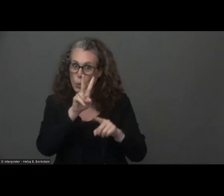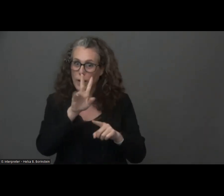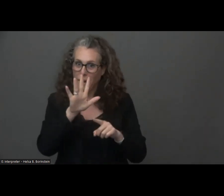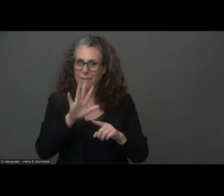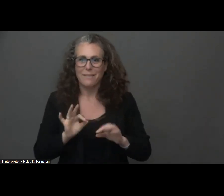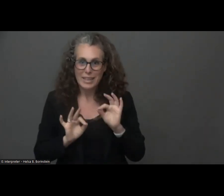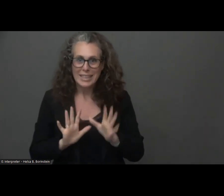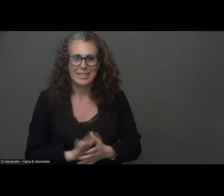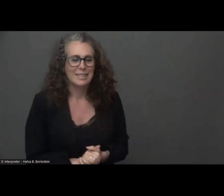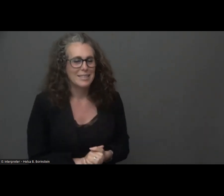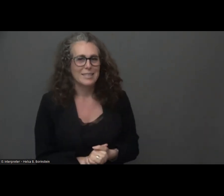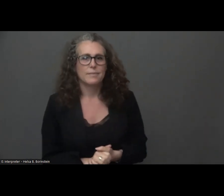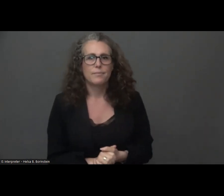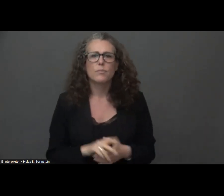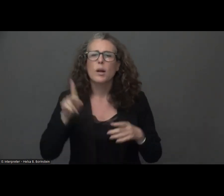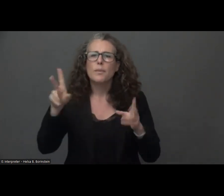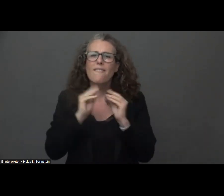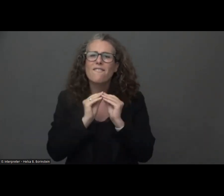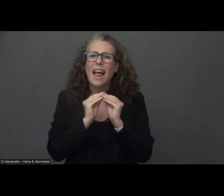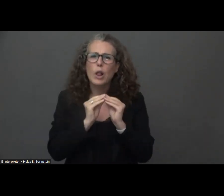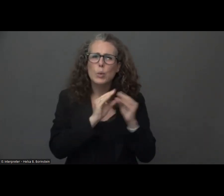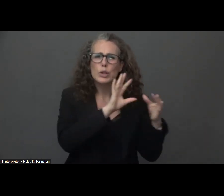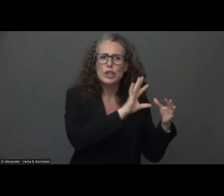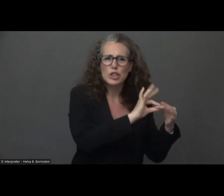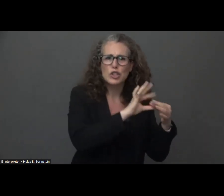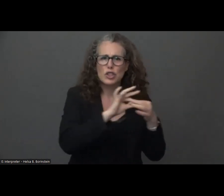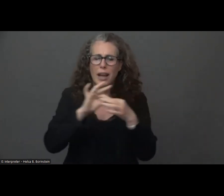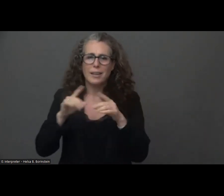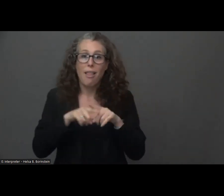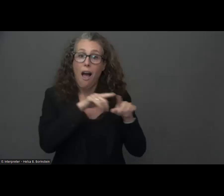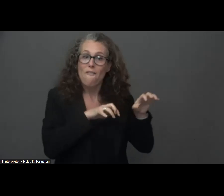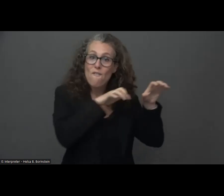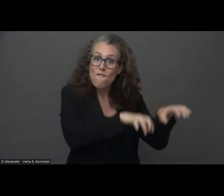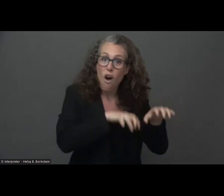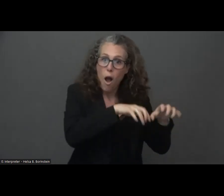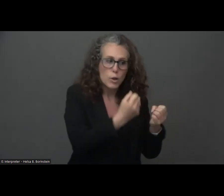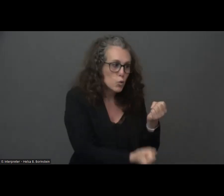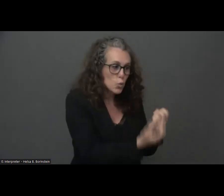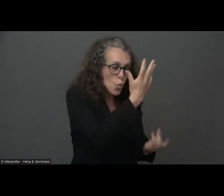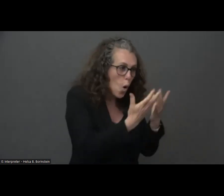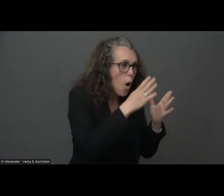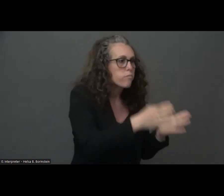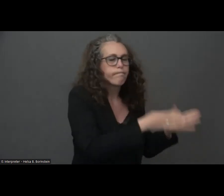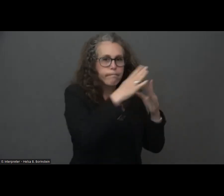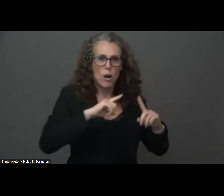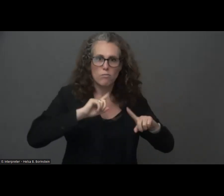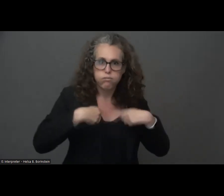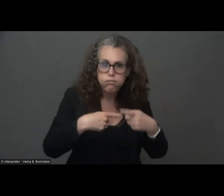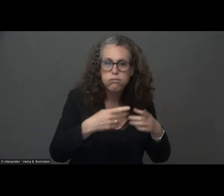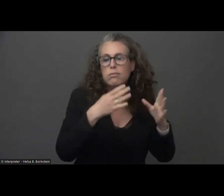because you're talking about right from the farmers across the business, right until